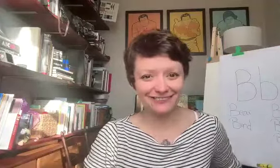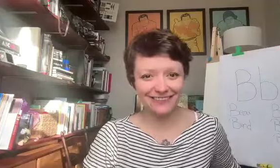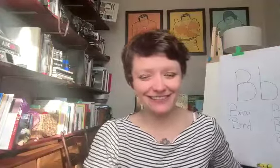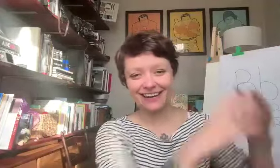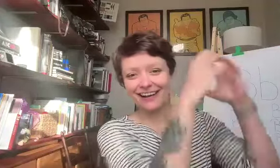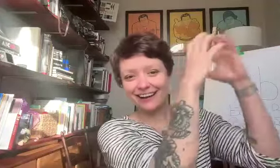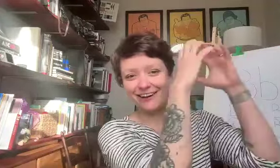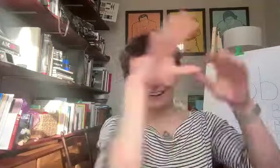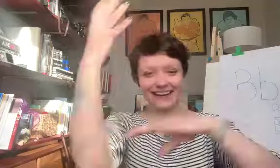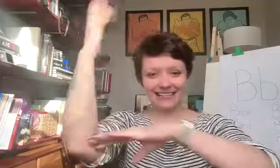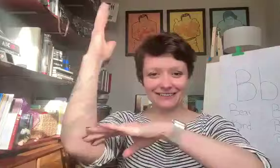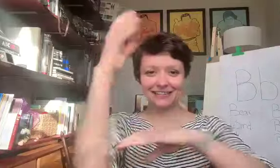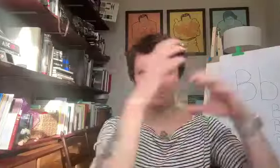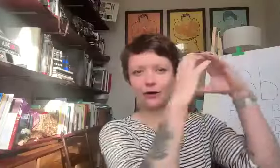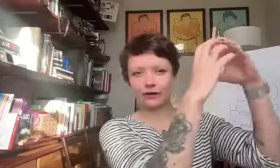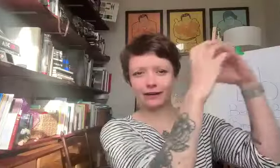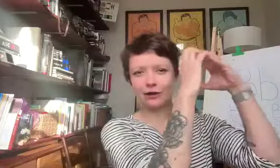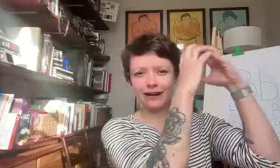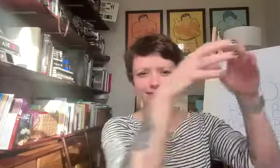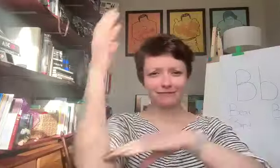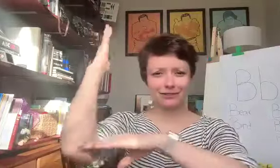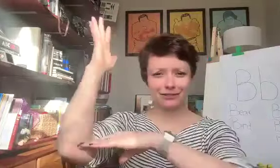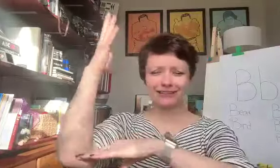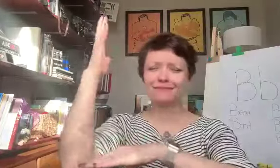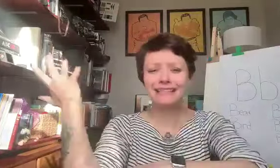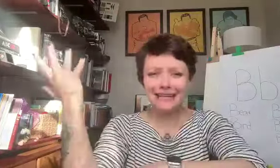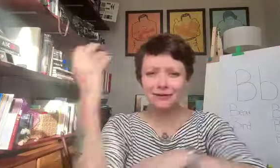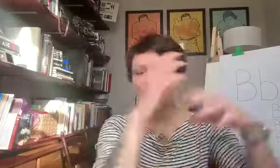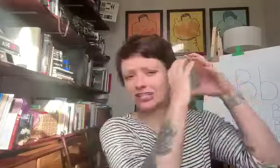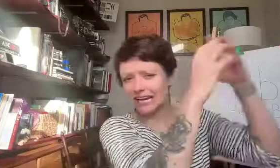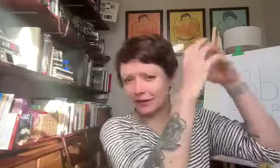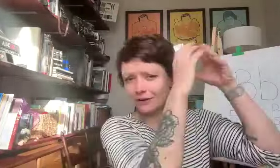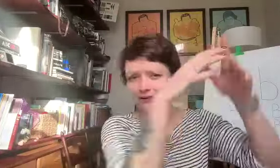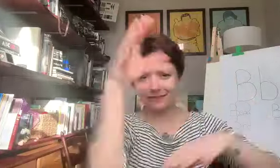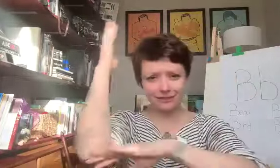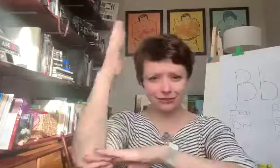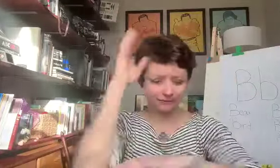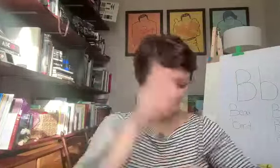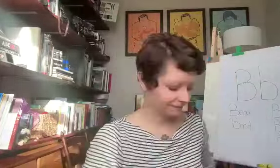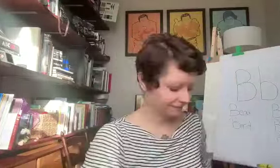really favorite. Coconut tree. Show me coconut. Coconut tree. Makes sense, right? You're shaking the coconut tree.